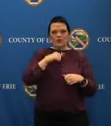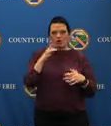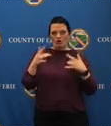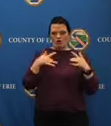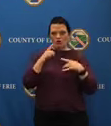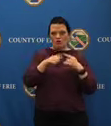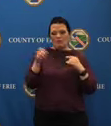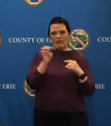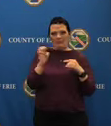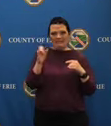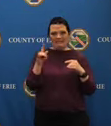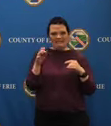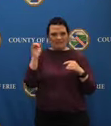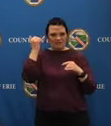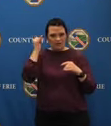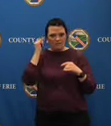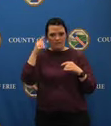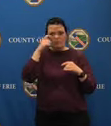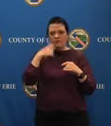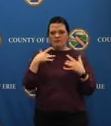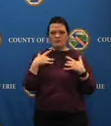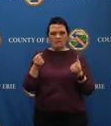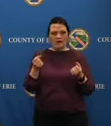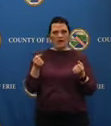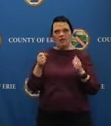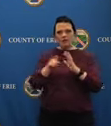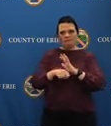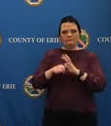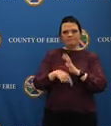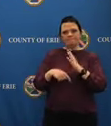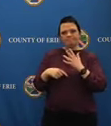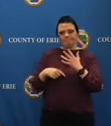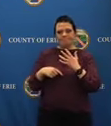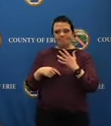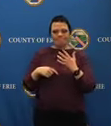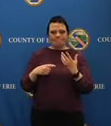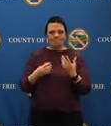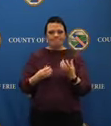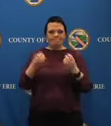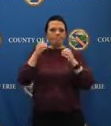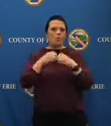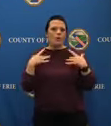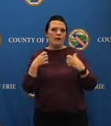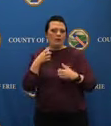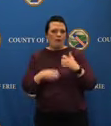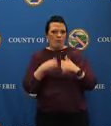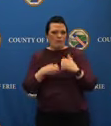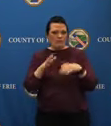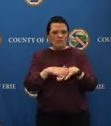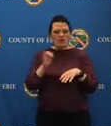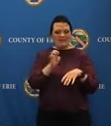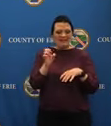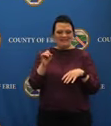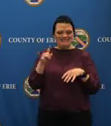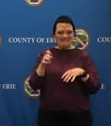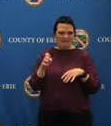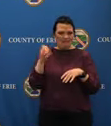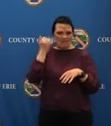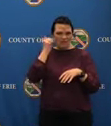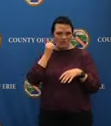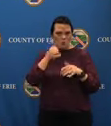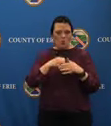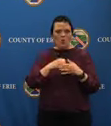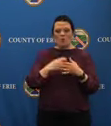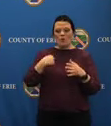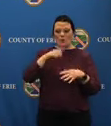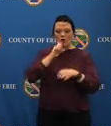have been concerned in the past because of health disparities that exist, additional comorbidity issues that exist on the east side of Buffalo. And we